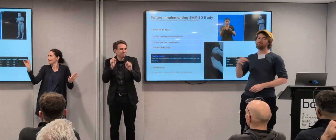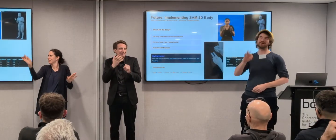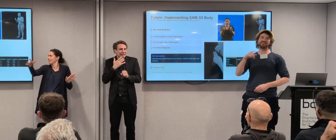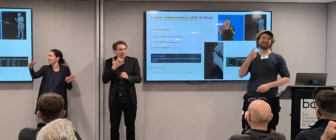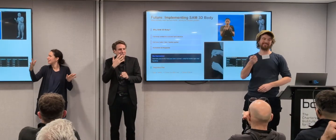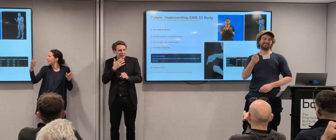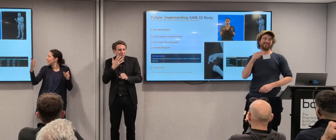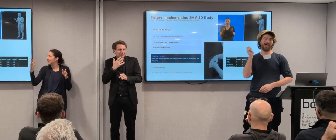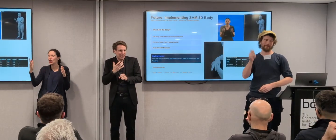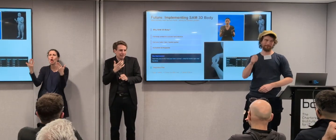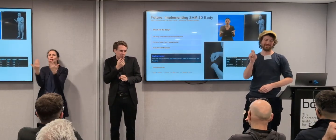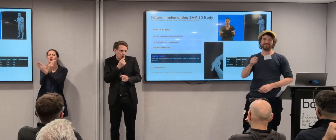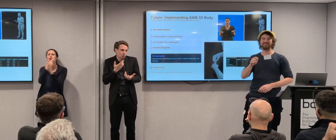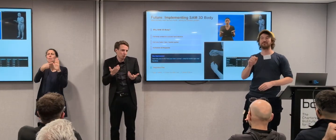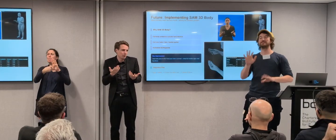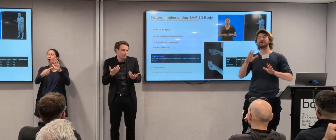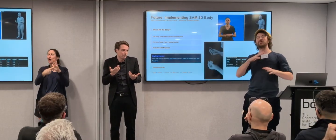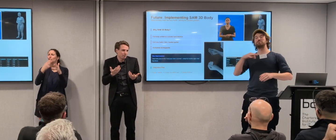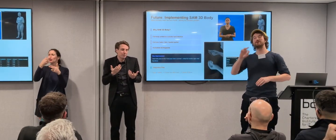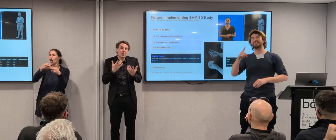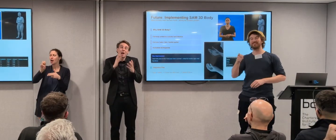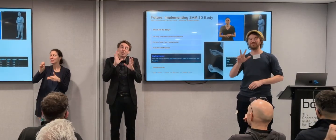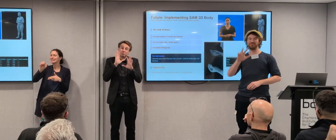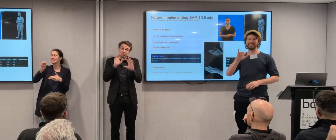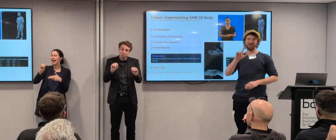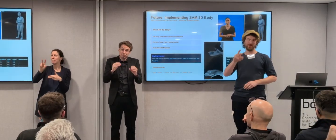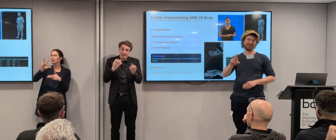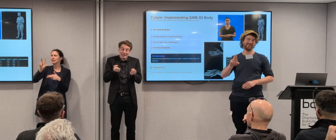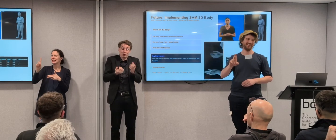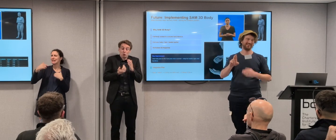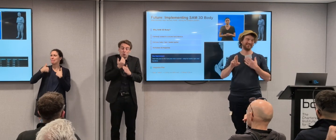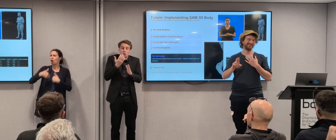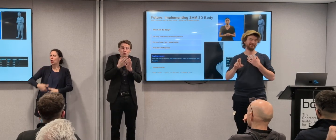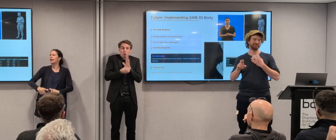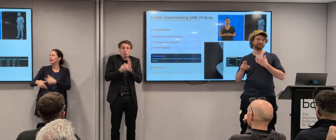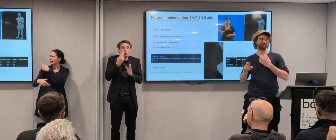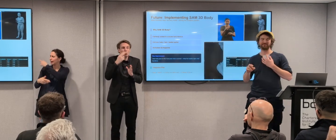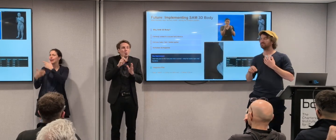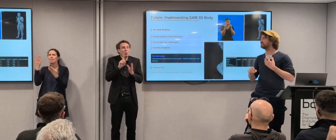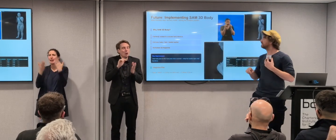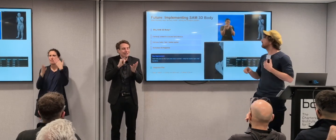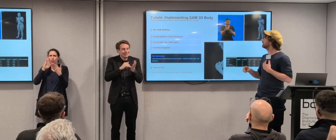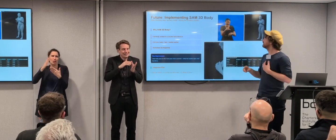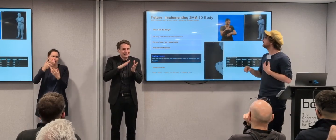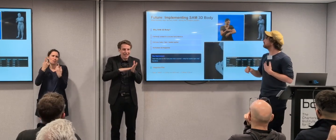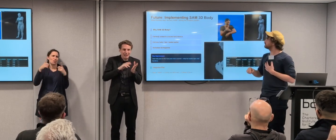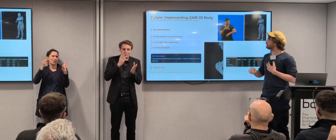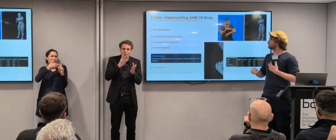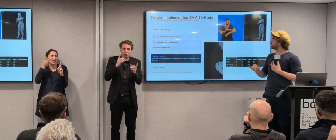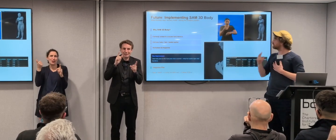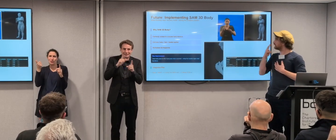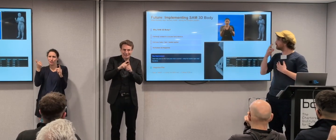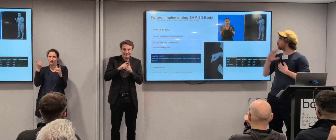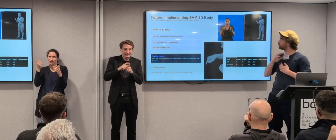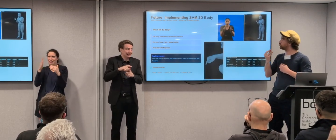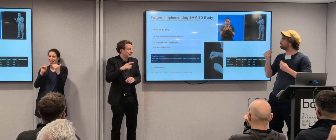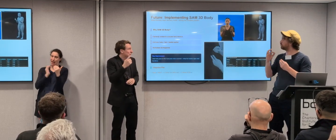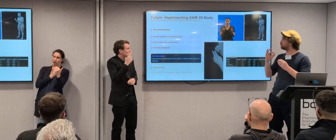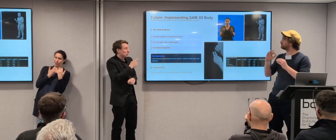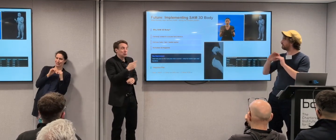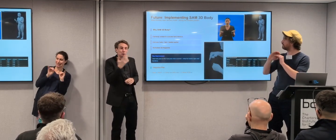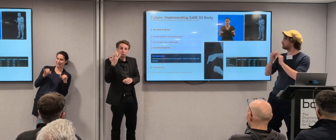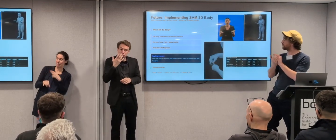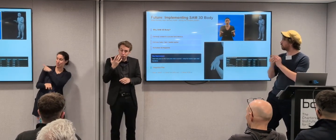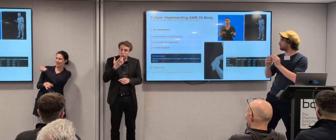here is that there's a new model called SAM 3D Body, and that might even work better than the systems that we had